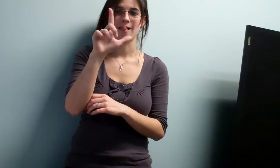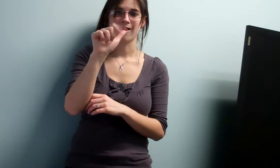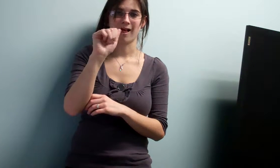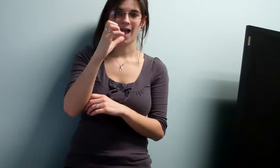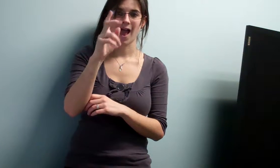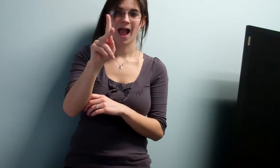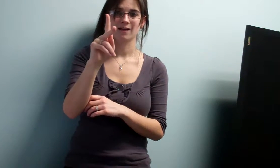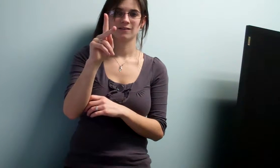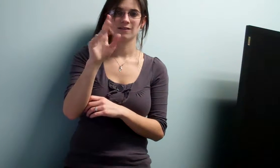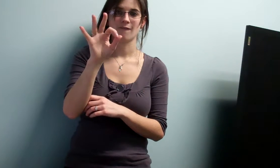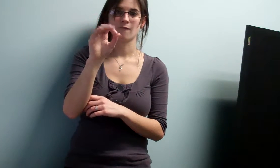book?